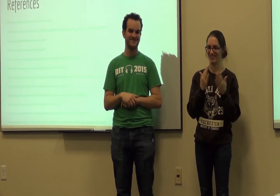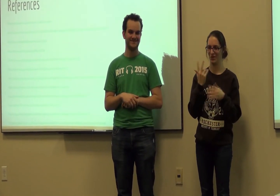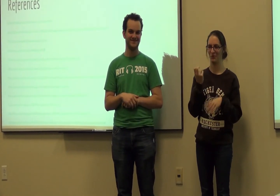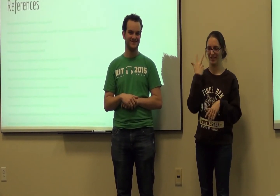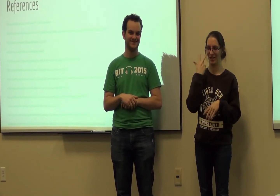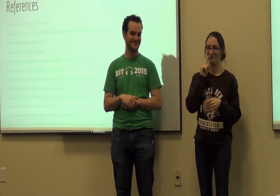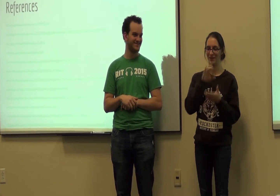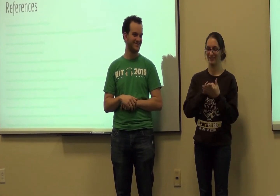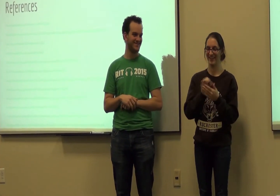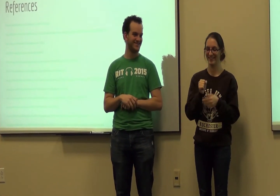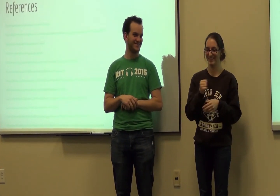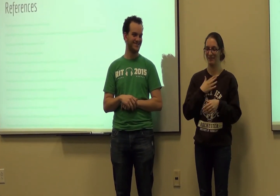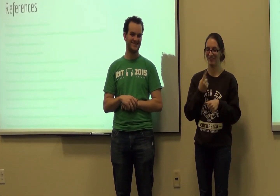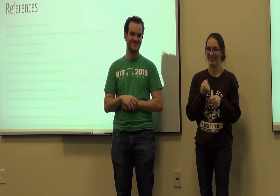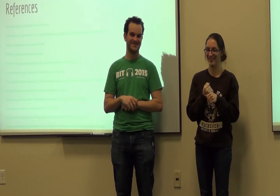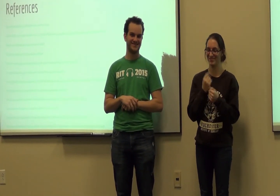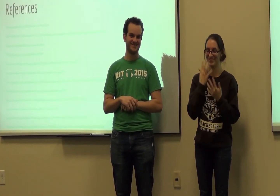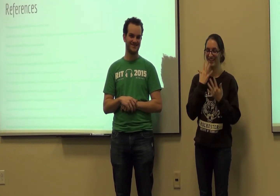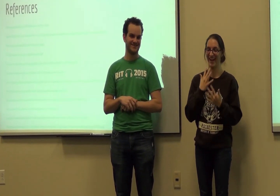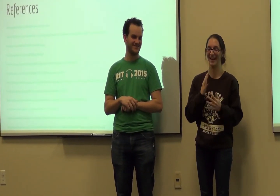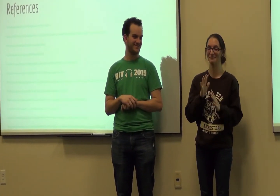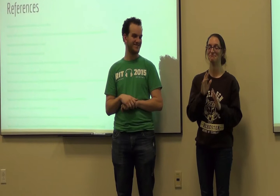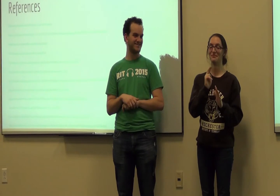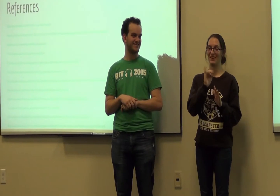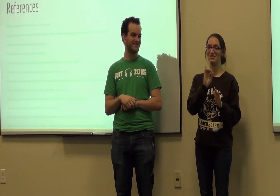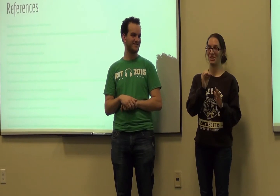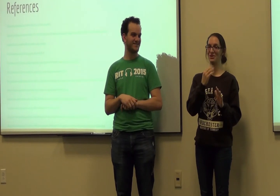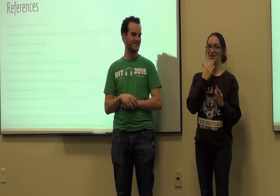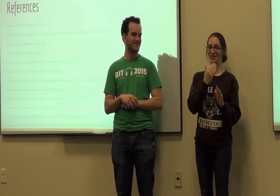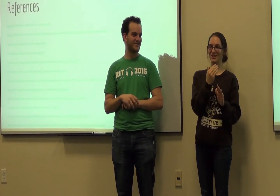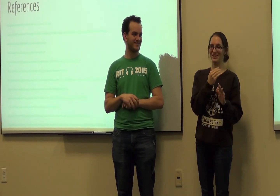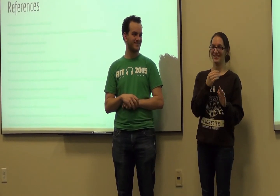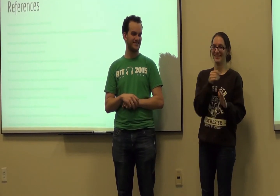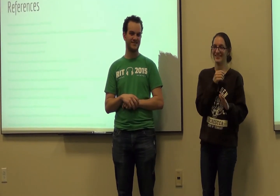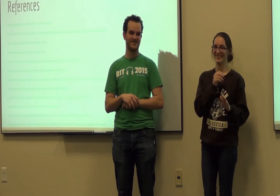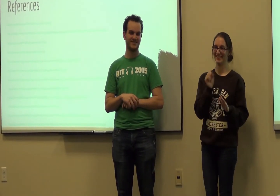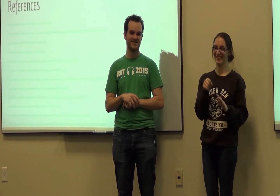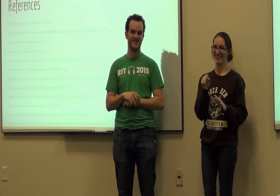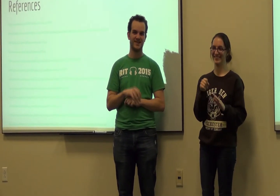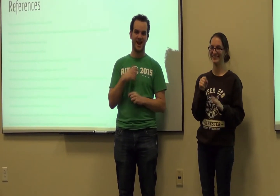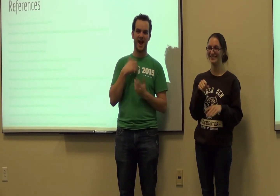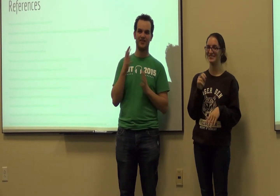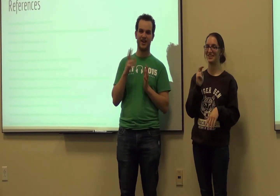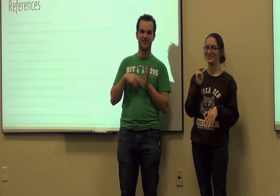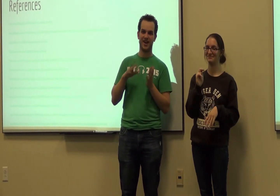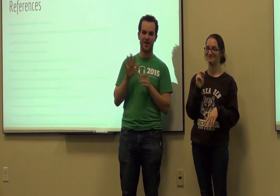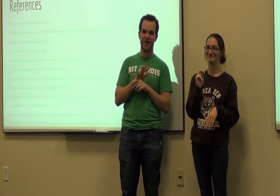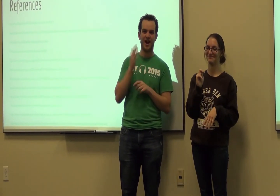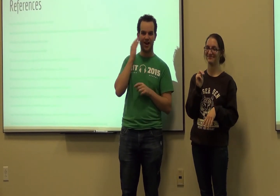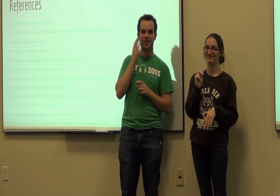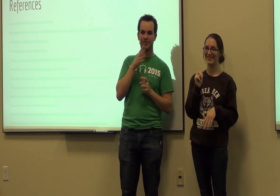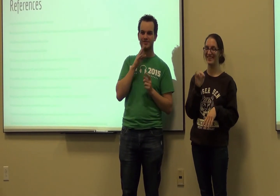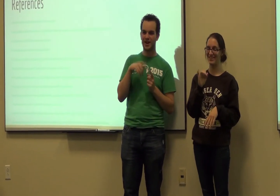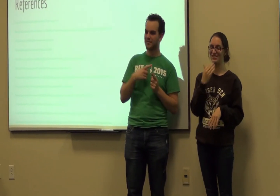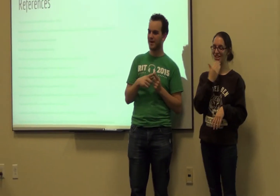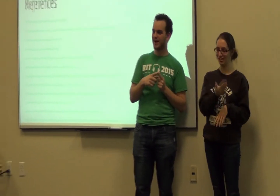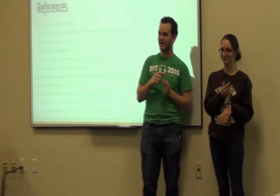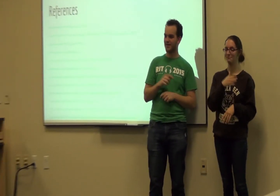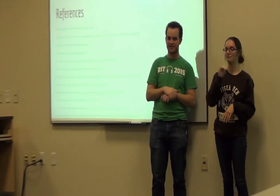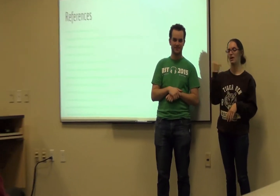finished. Well, really 3 years ago, but I was very excited about that. So, it's a good one. Yeah, I know what you're talking